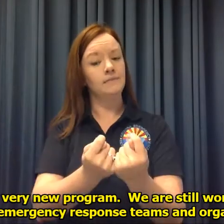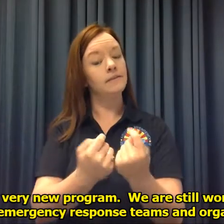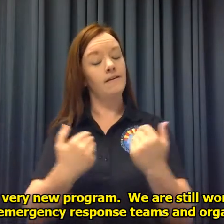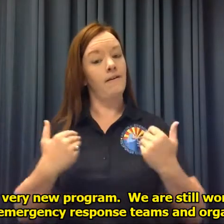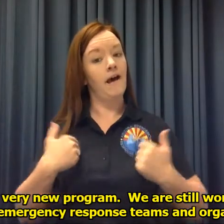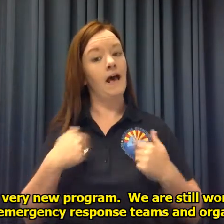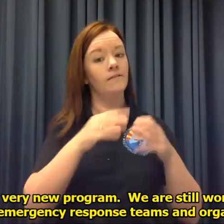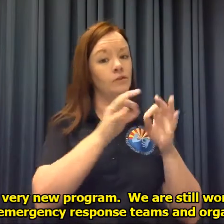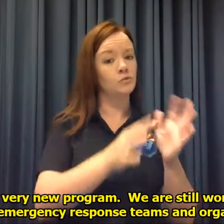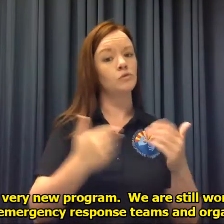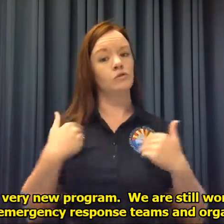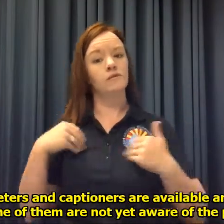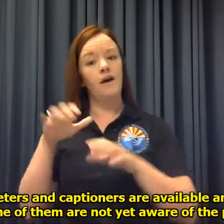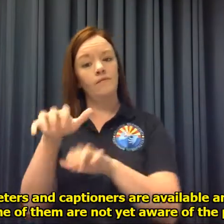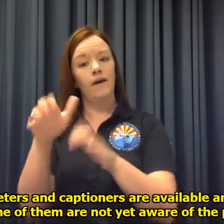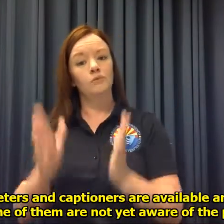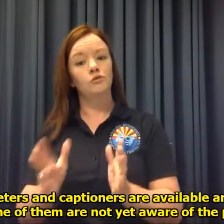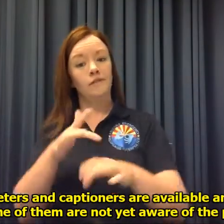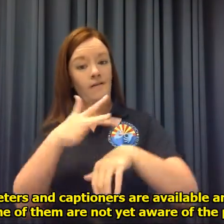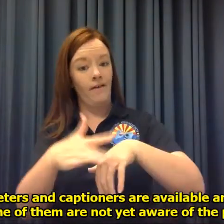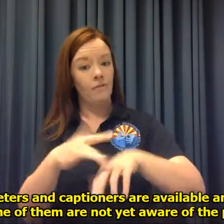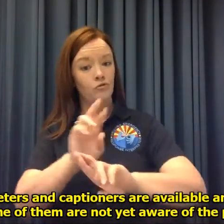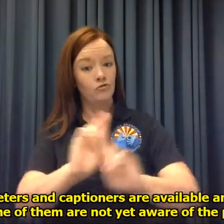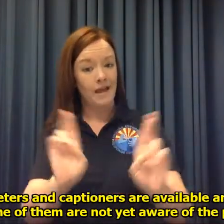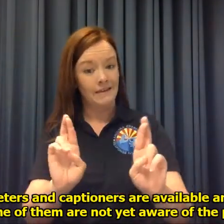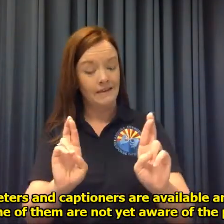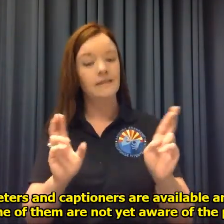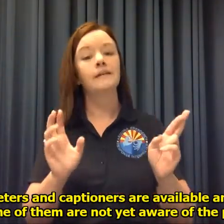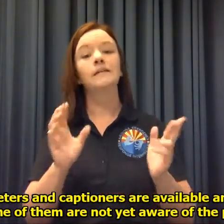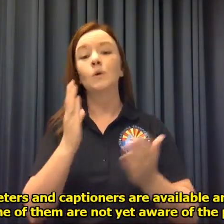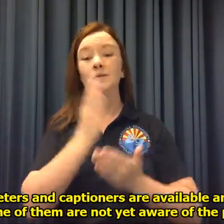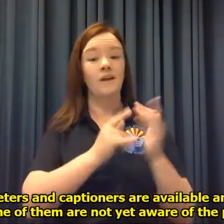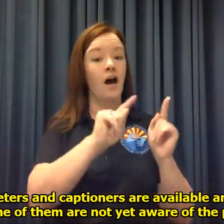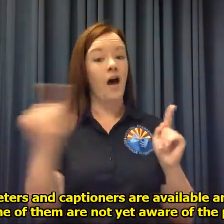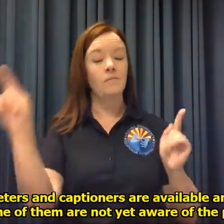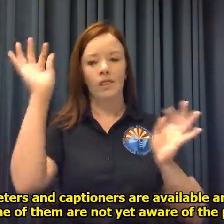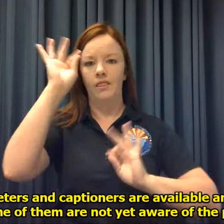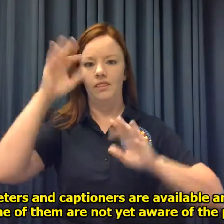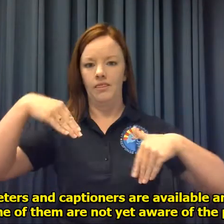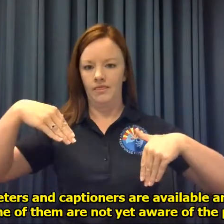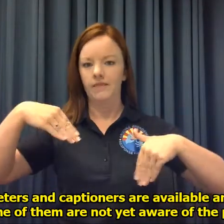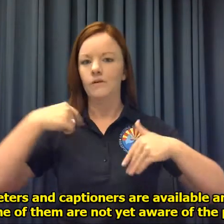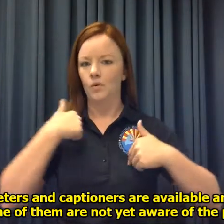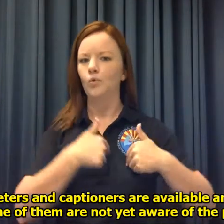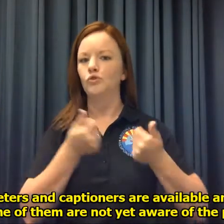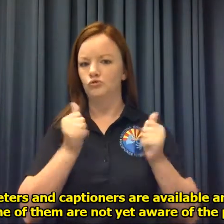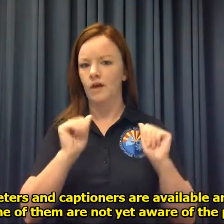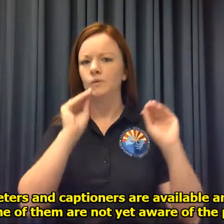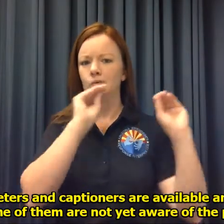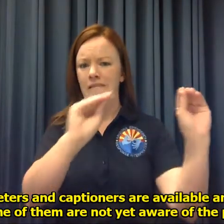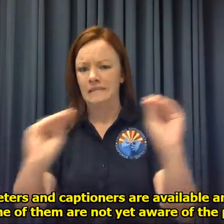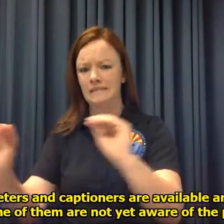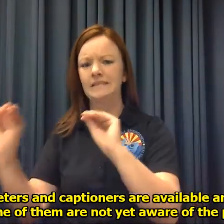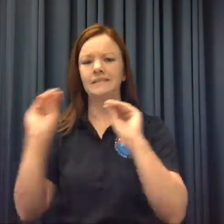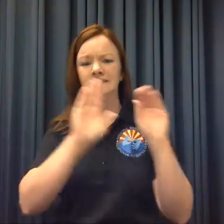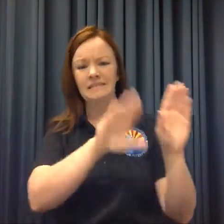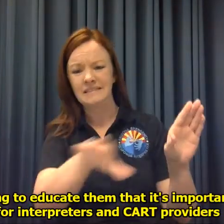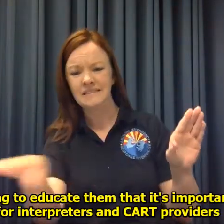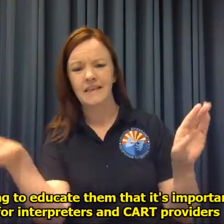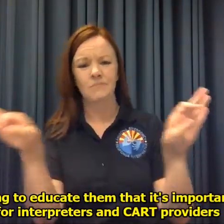response teams and organizations that interpreters and captioners are available and ready to go, so some of them are not yet aware of the program. We are trying